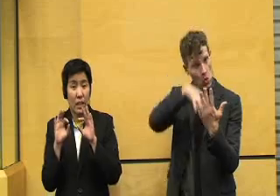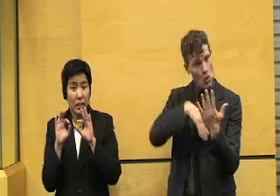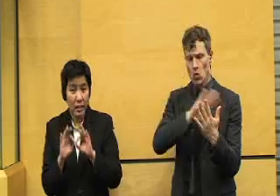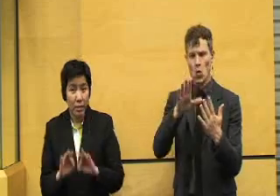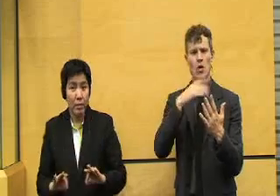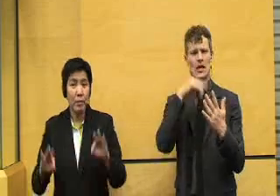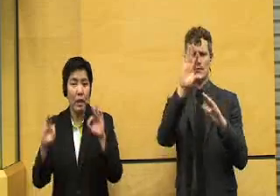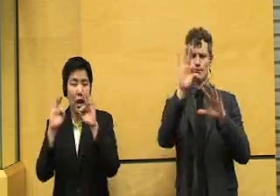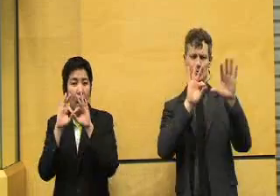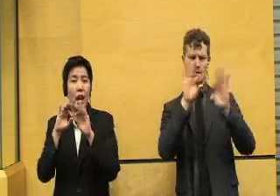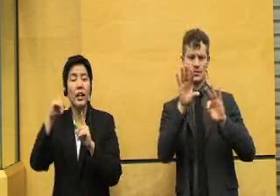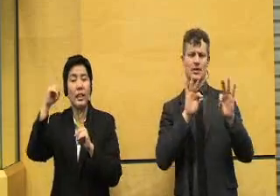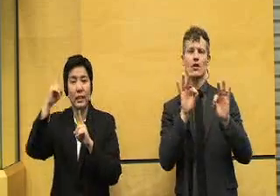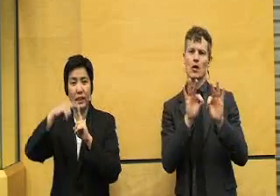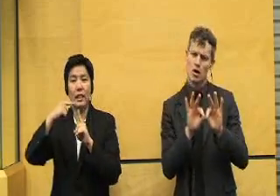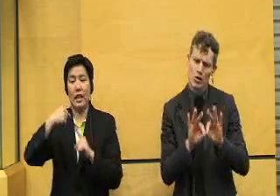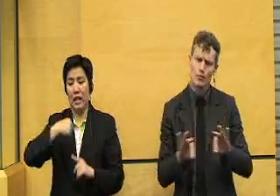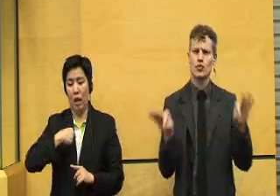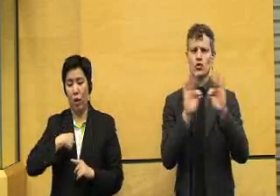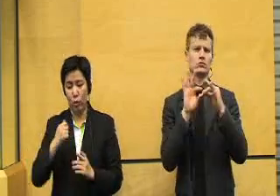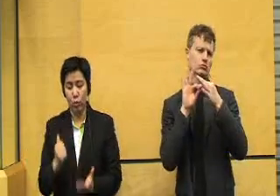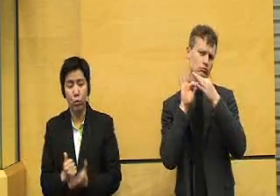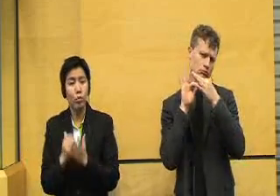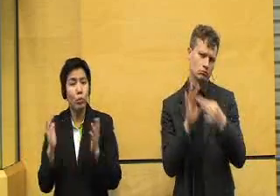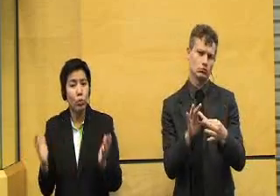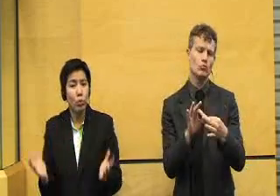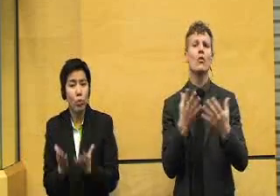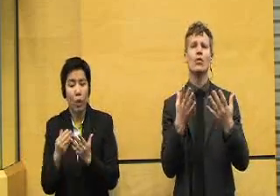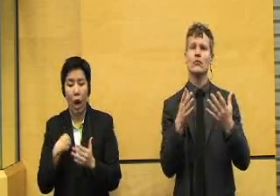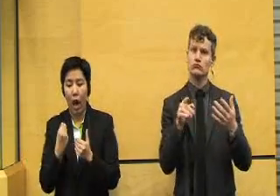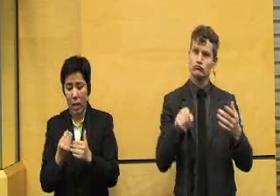in society of persons with disabilities in Thailand.